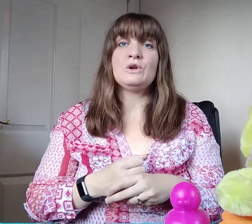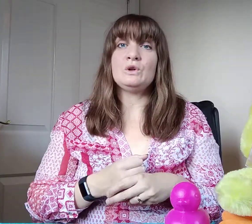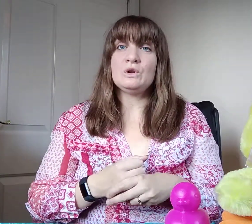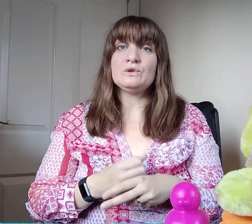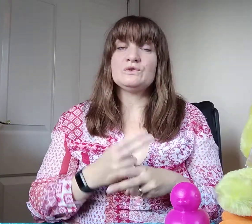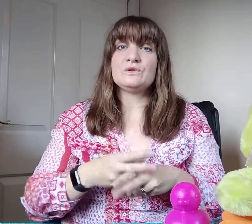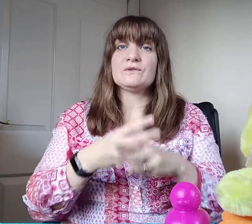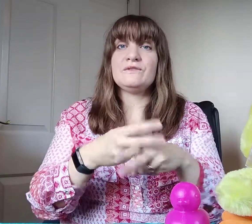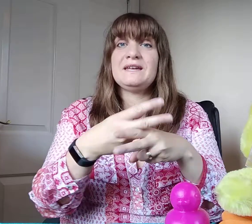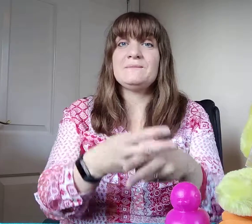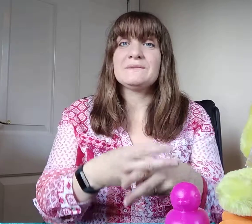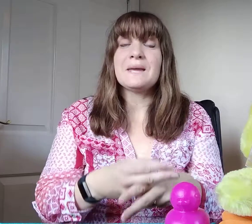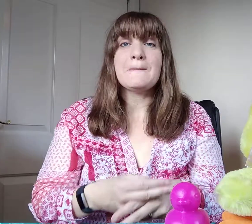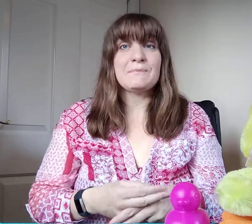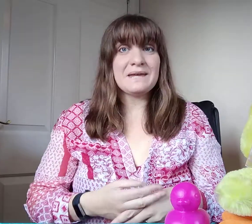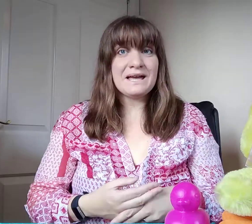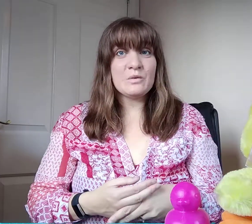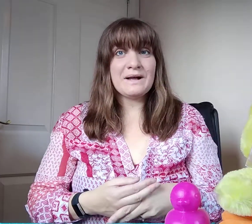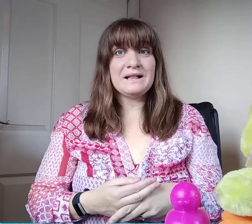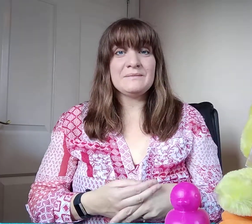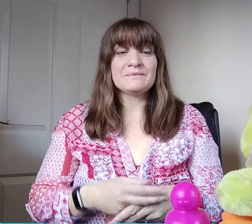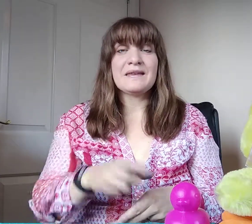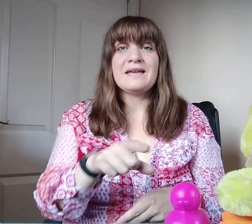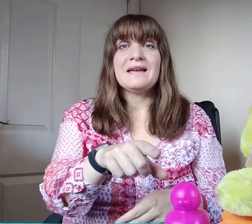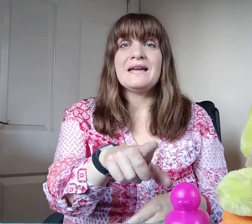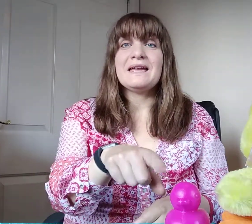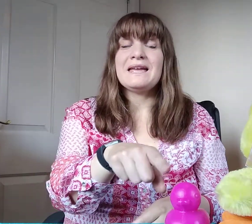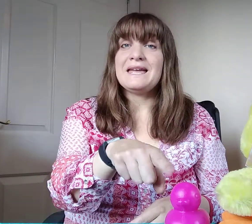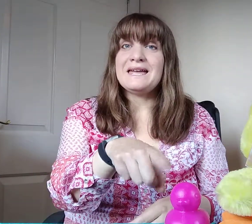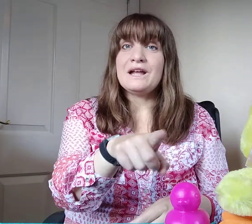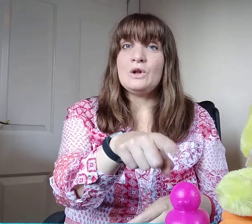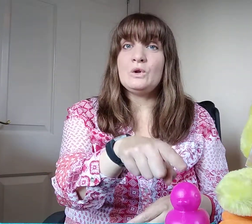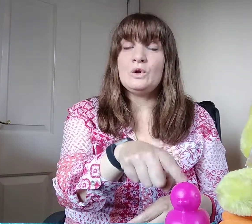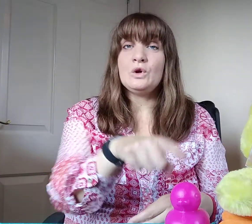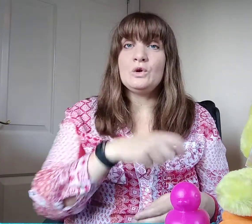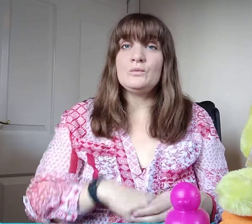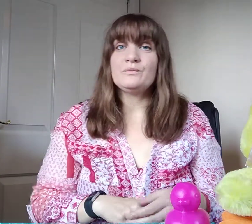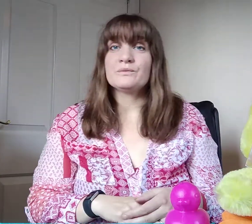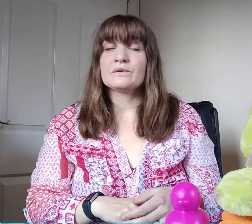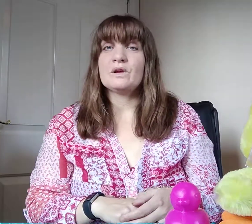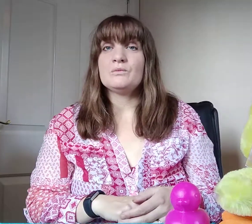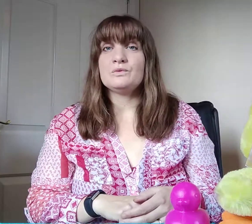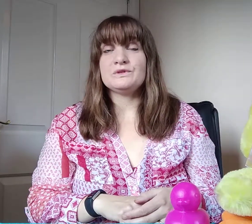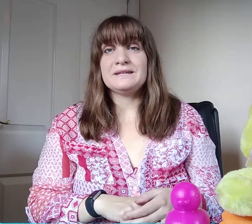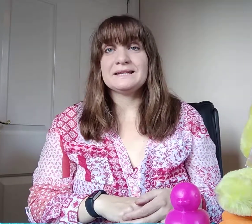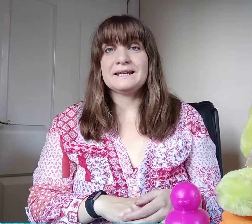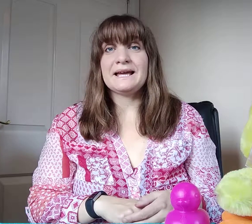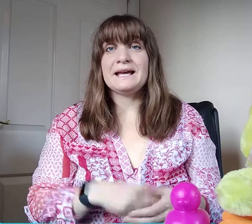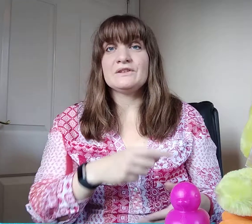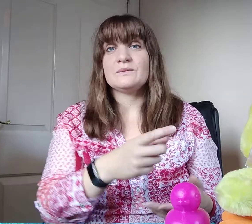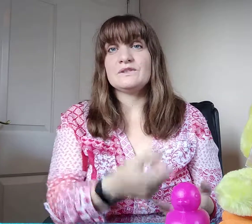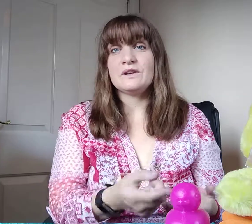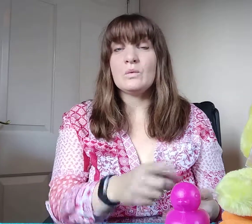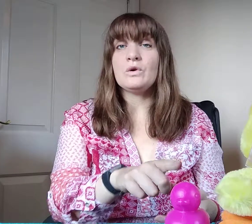Le surveille. Bien, well. Et le petit canard, so it's only got 1.